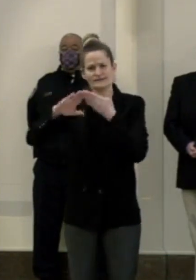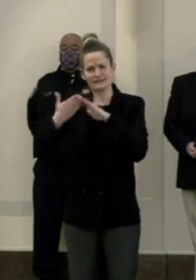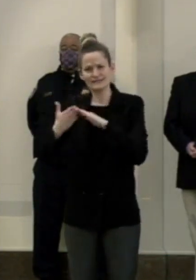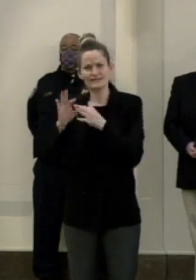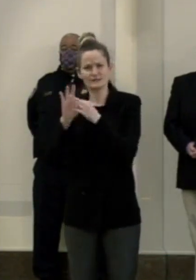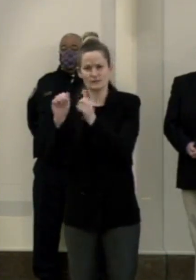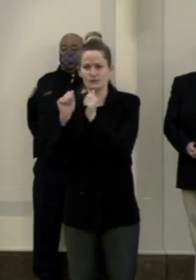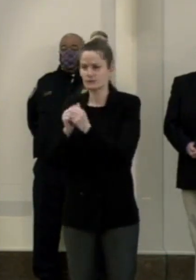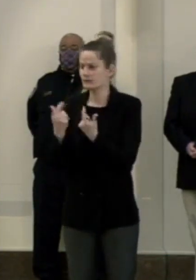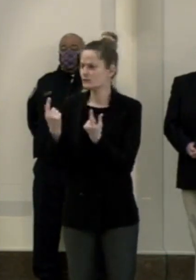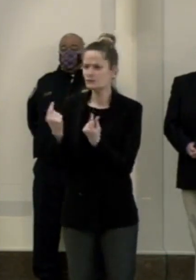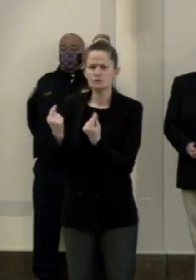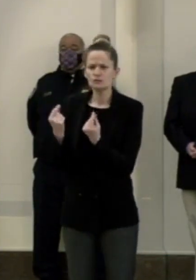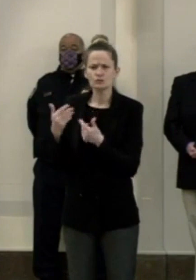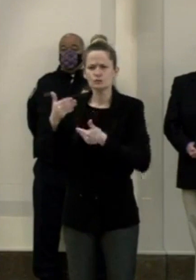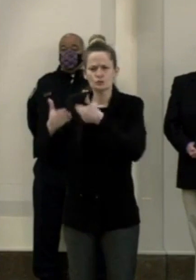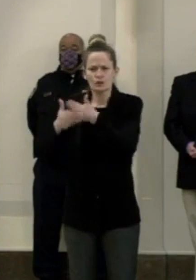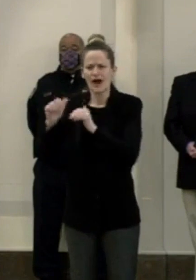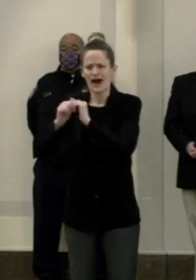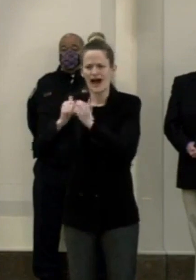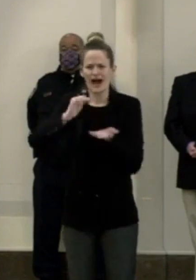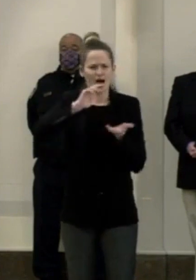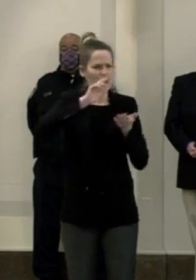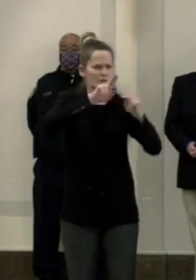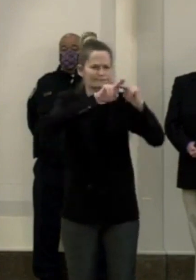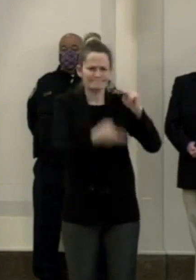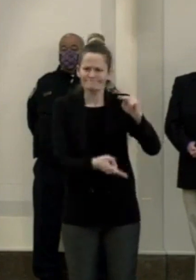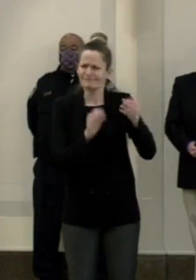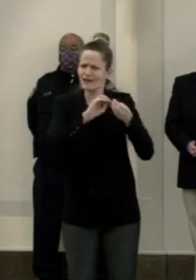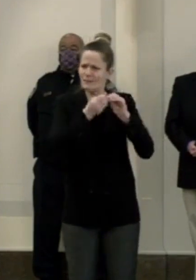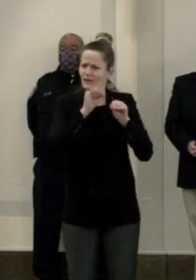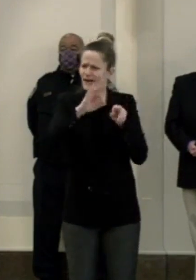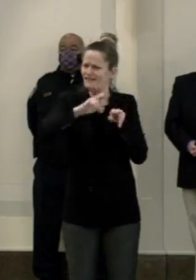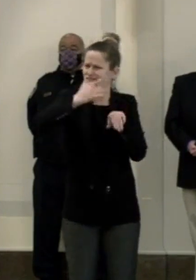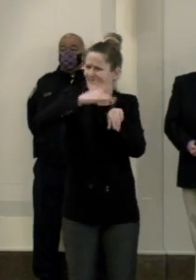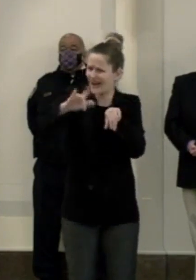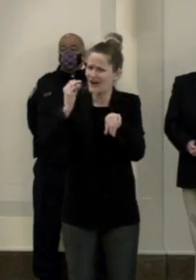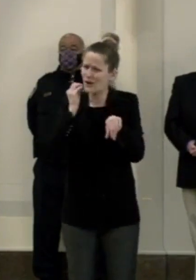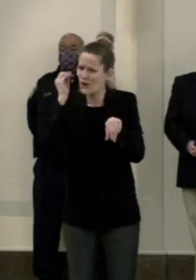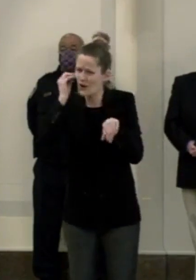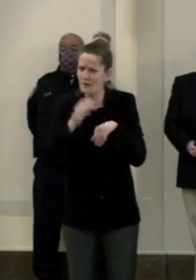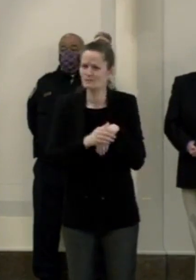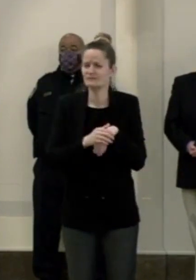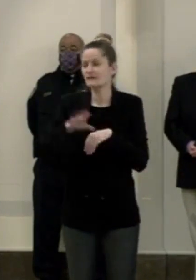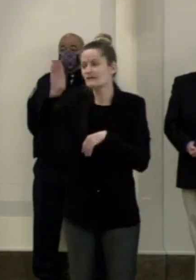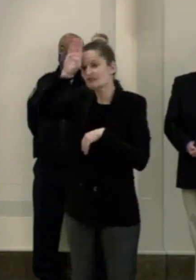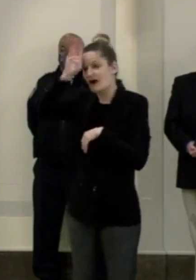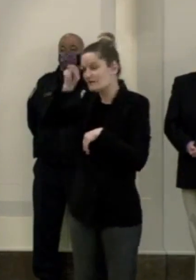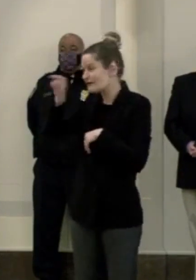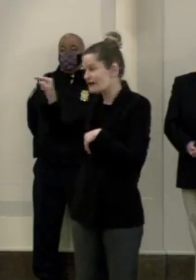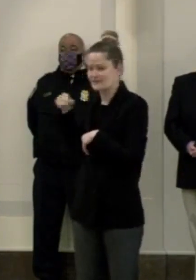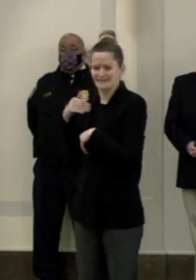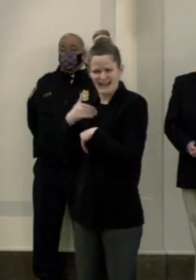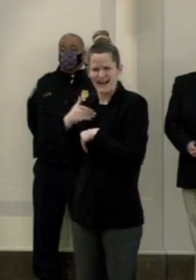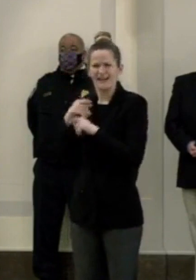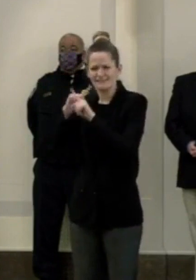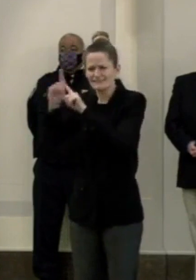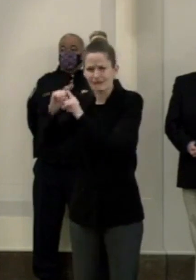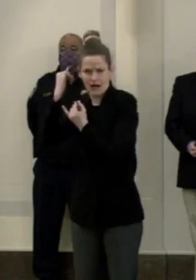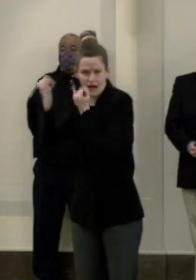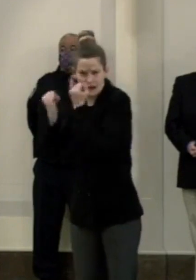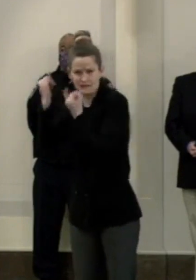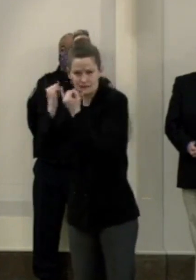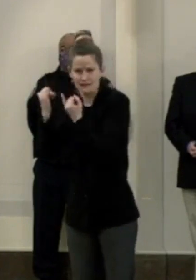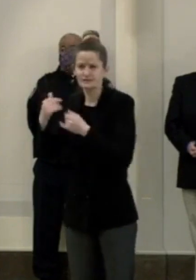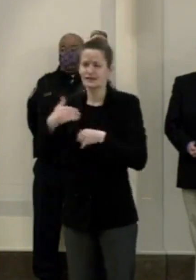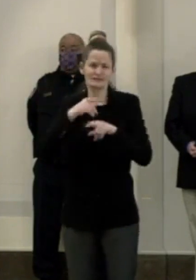vacants. I am also tasking them to be innovative and provide ideas for what more their respective agencies can do to reduce the number